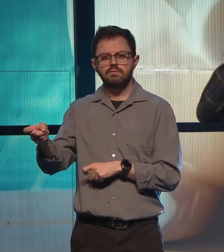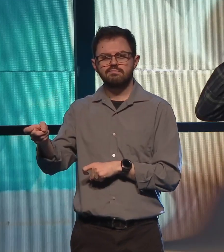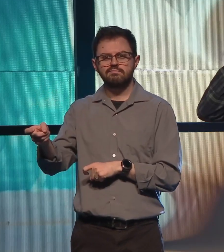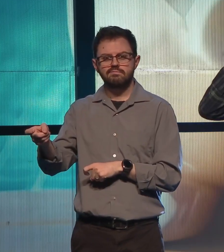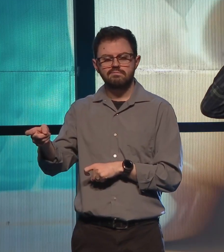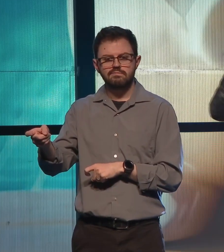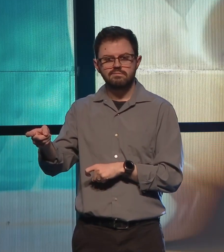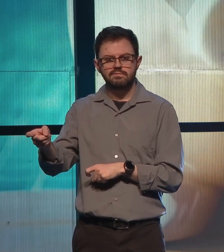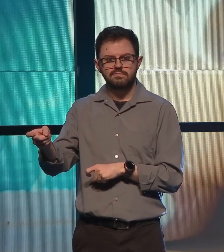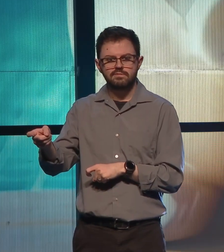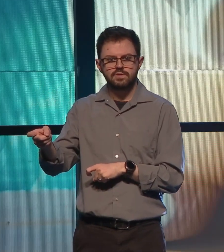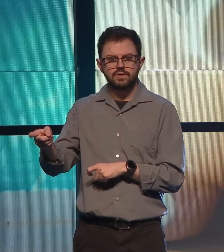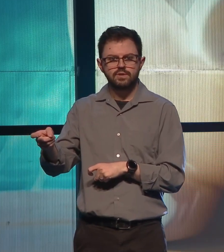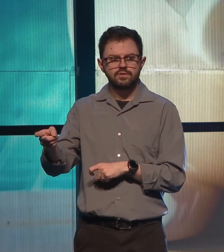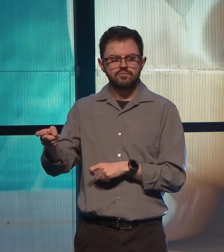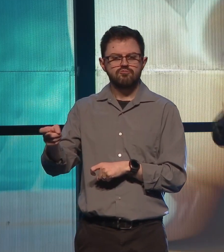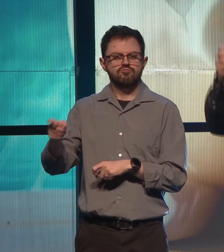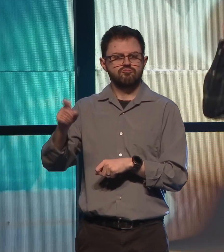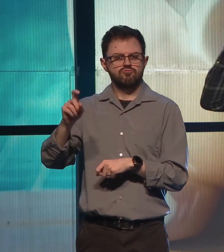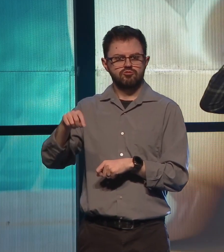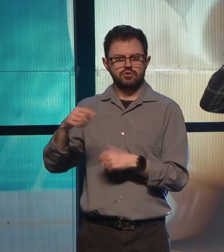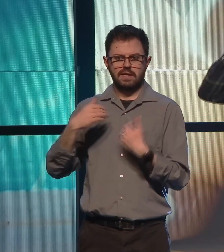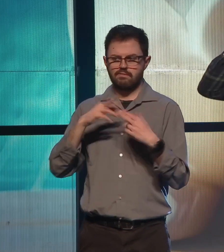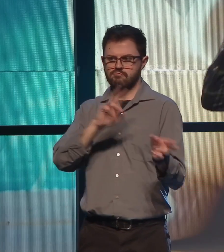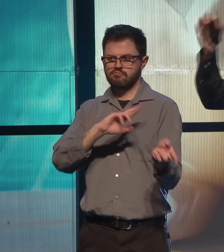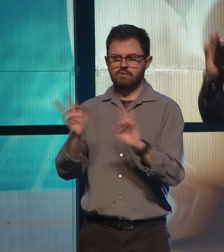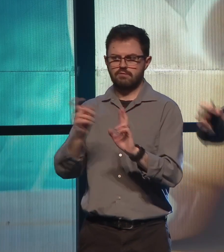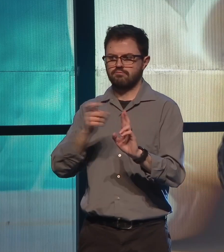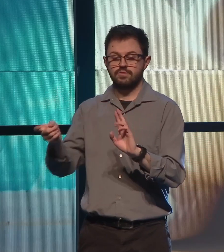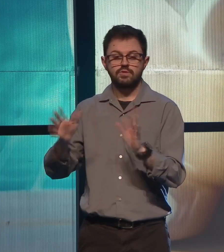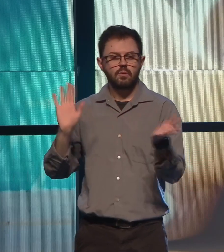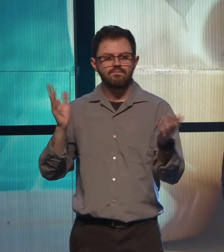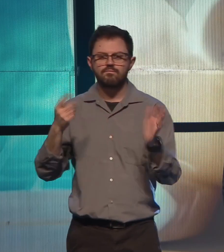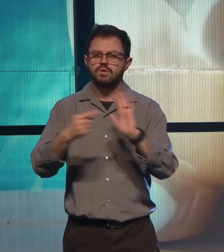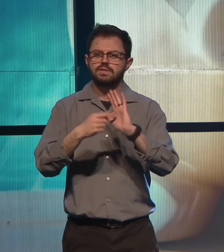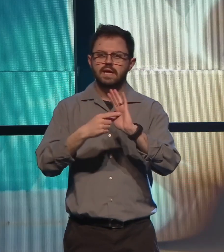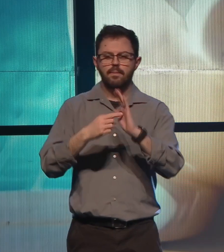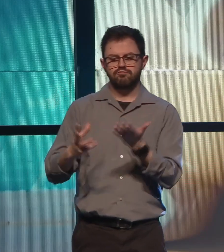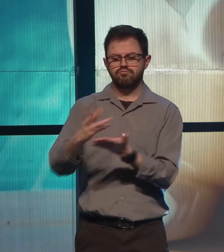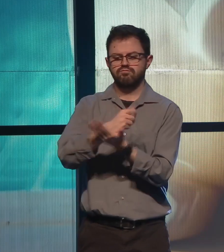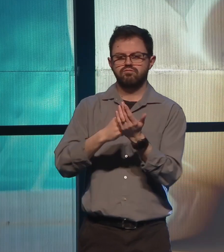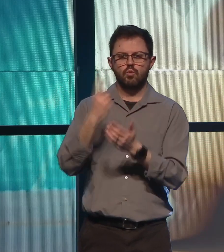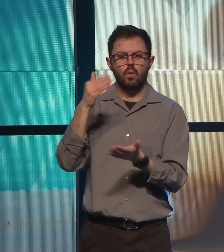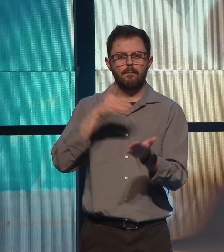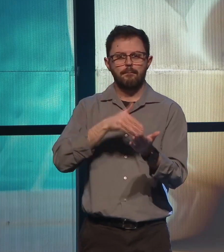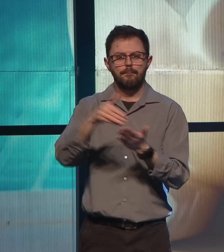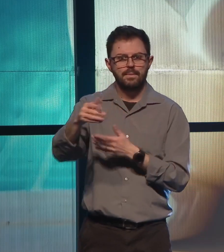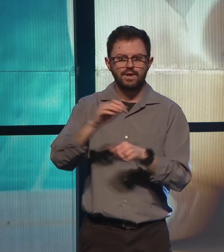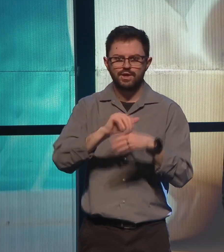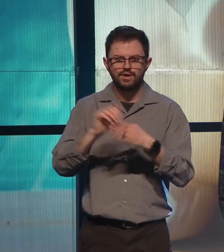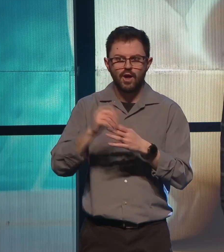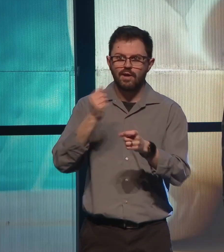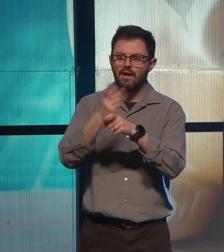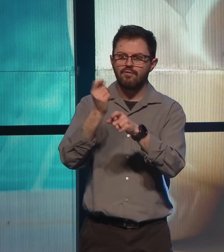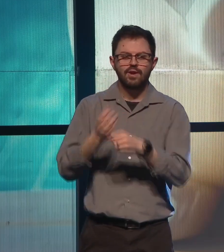Like, you should do that. So let's say you make $1 million a year. How many of you, no, I'm just